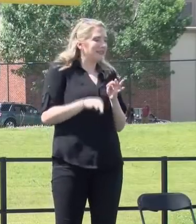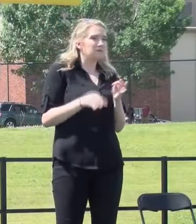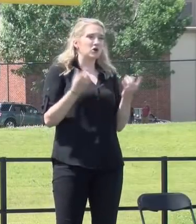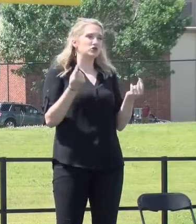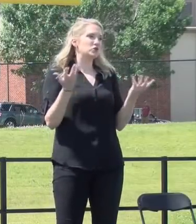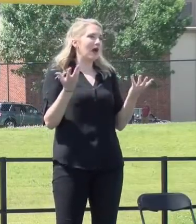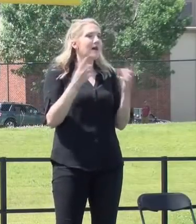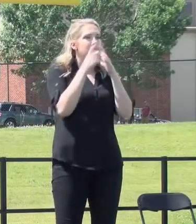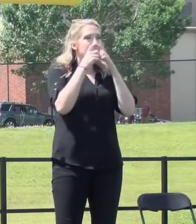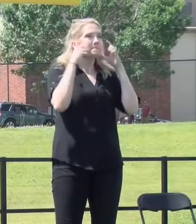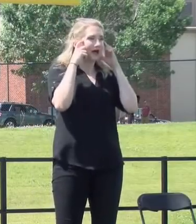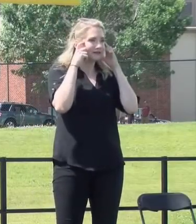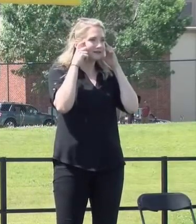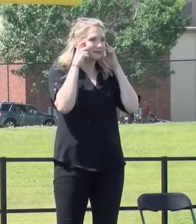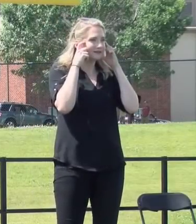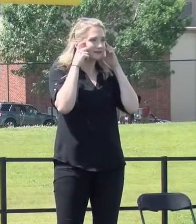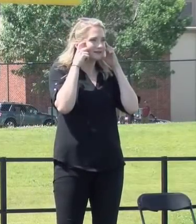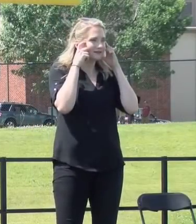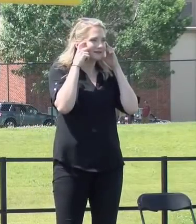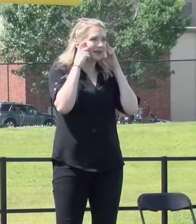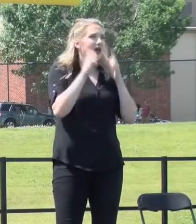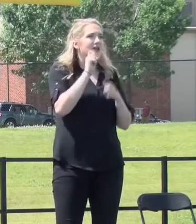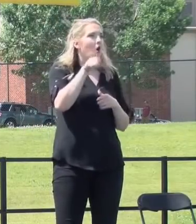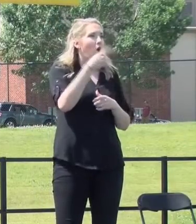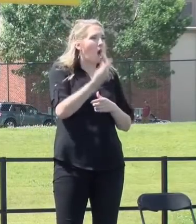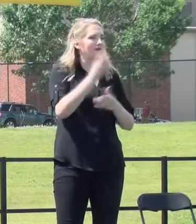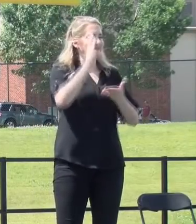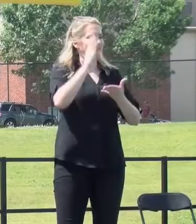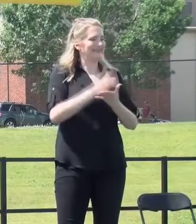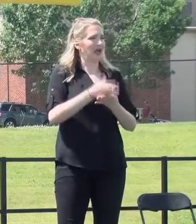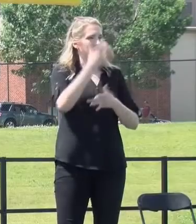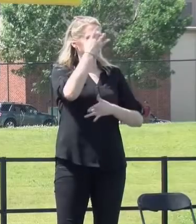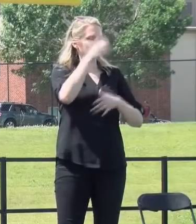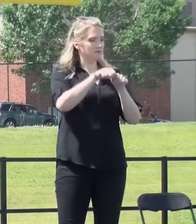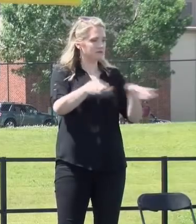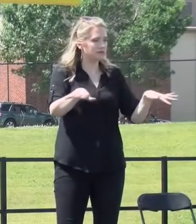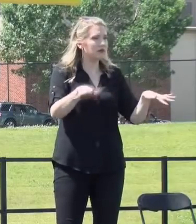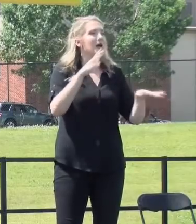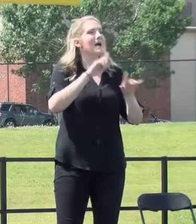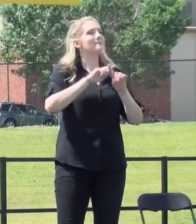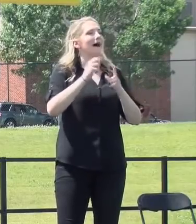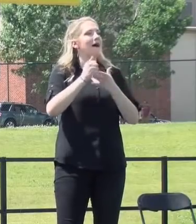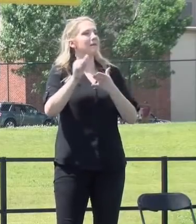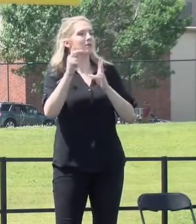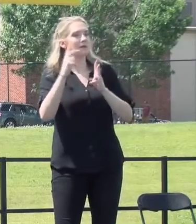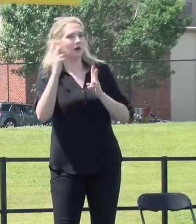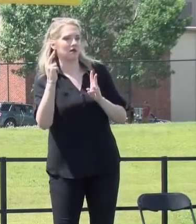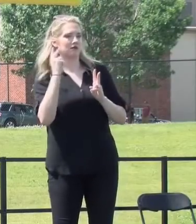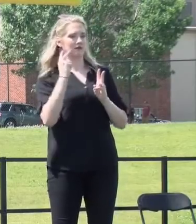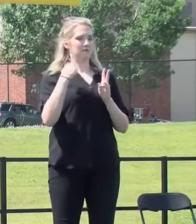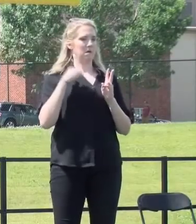wearing a mask, not just to prevent the spread of disease, but to influence others to do the same.